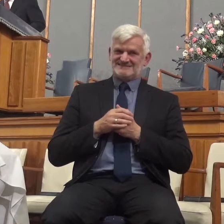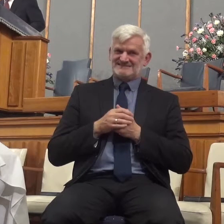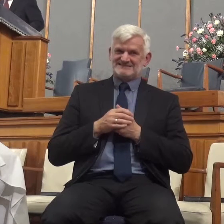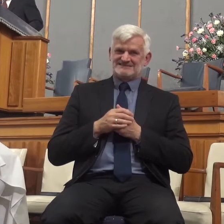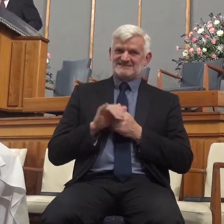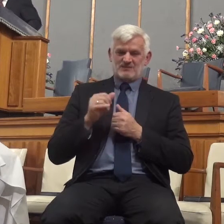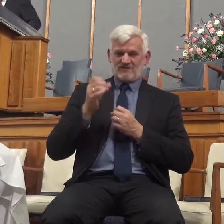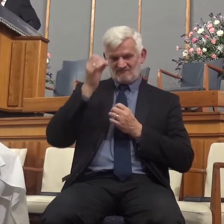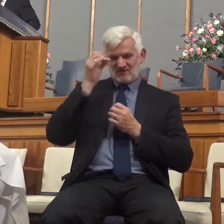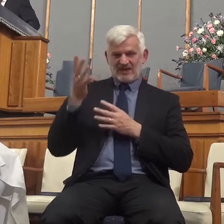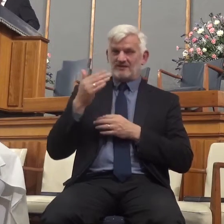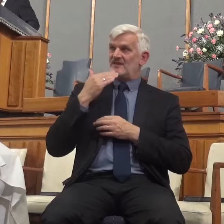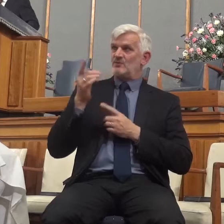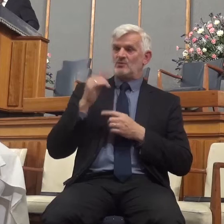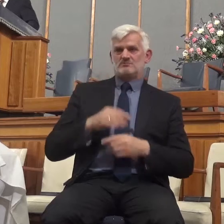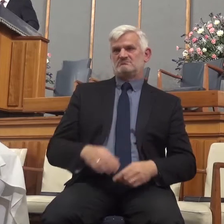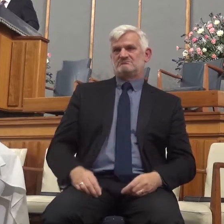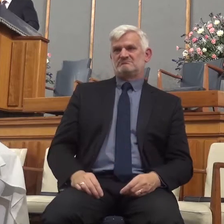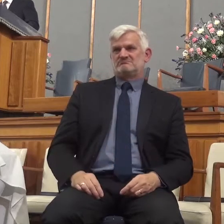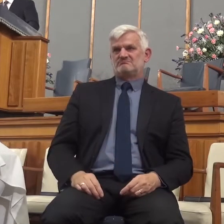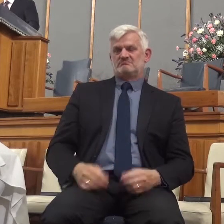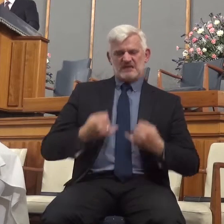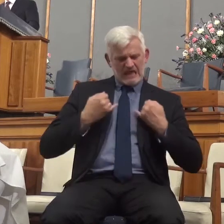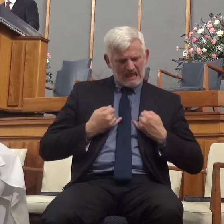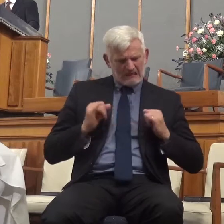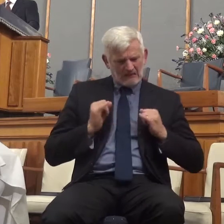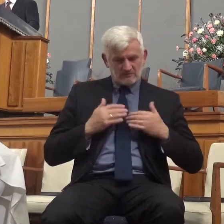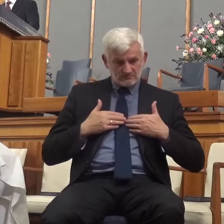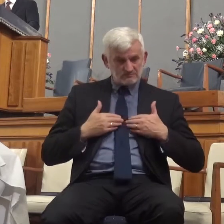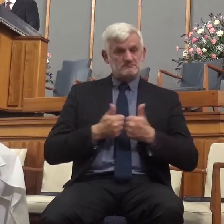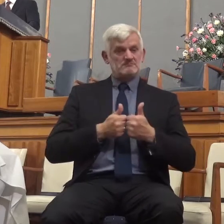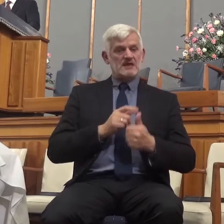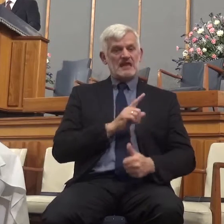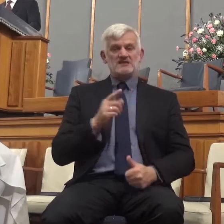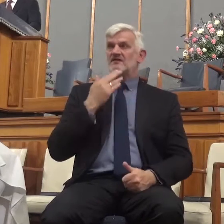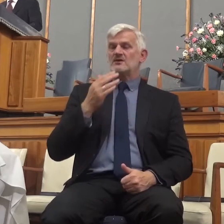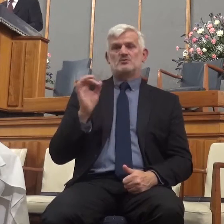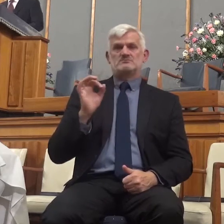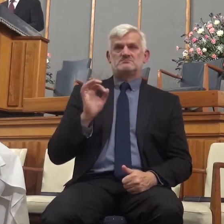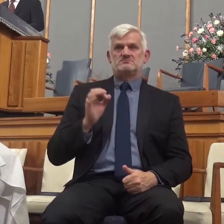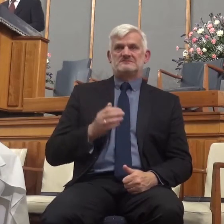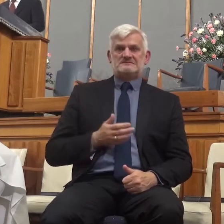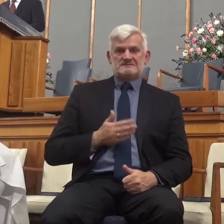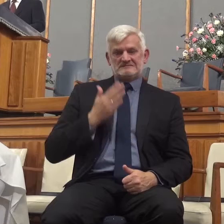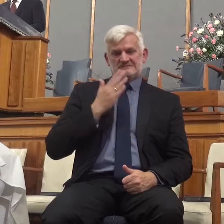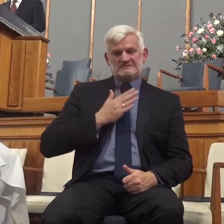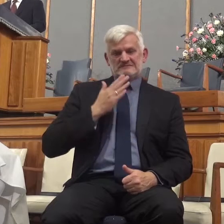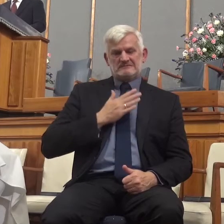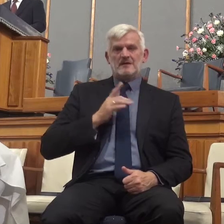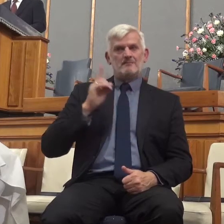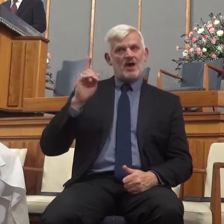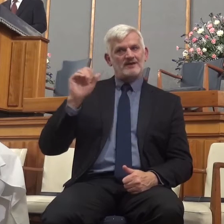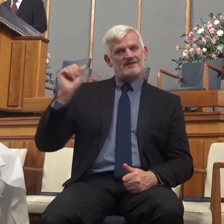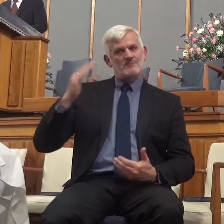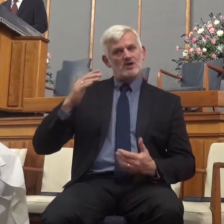thanksgiving to him for his overruling goodness. What a tragedy. But his mercy endures forever.